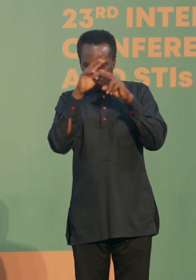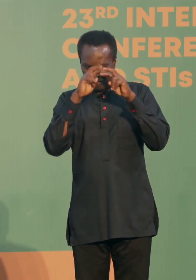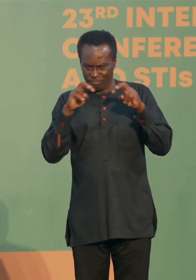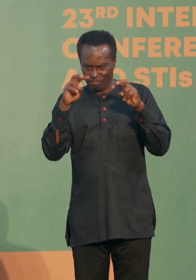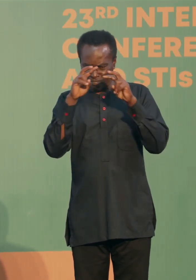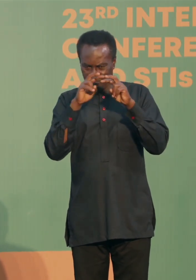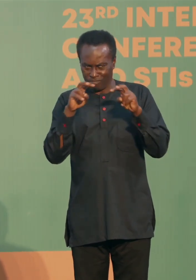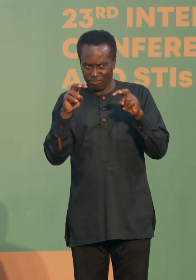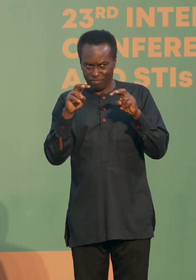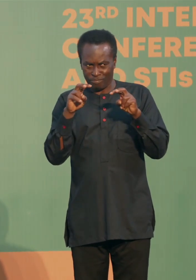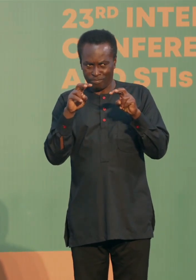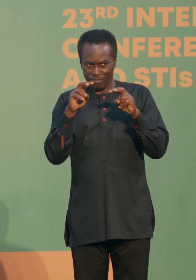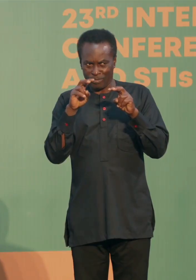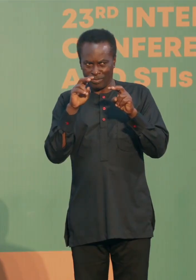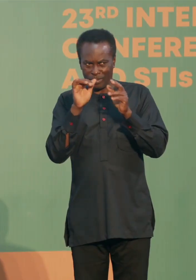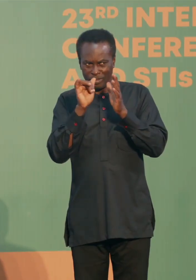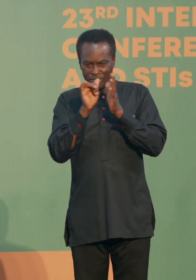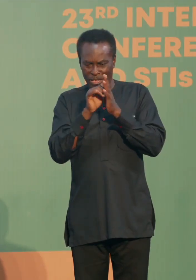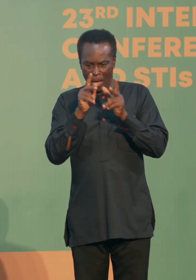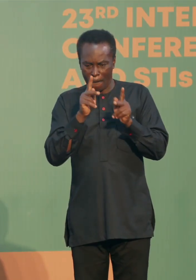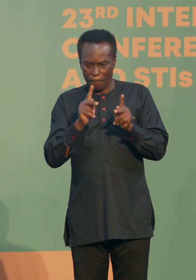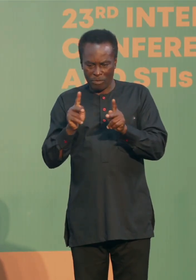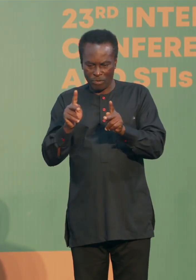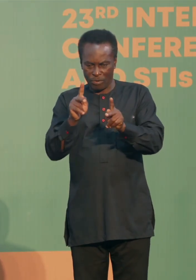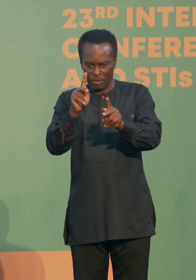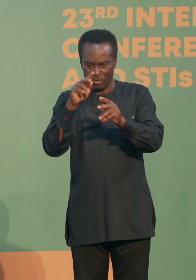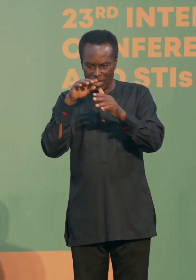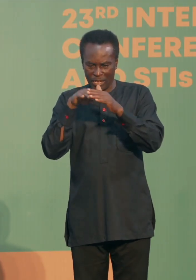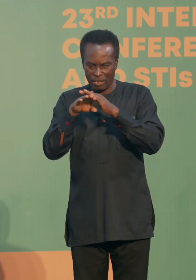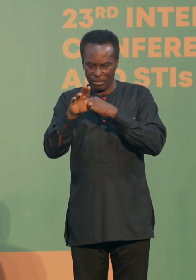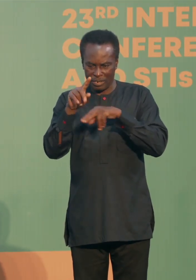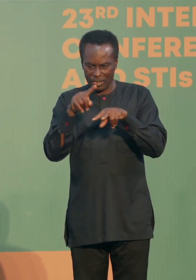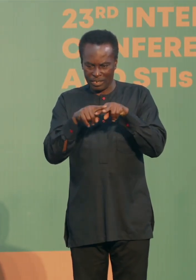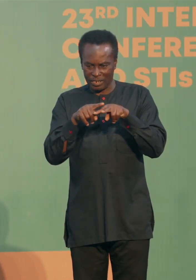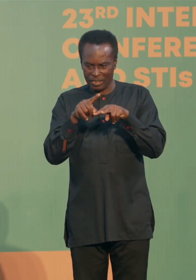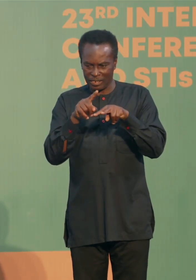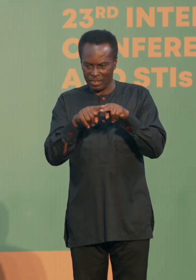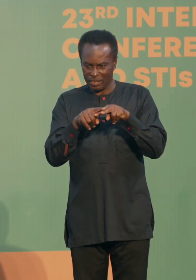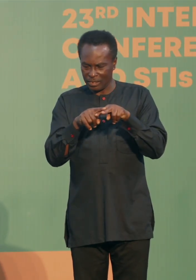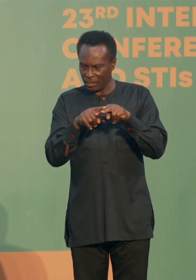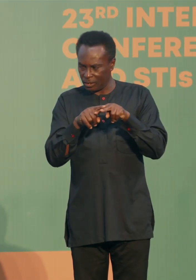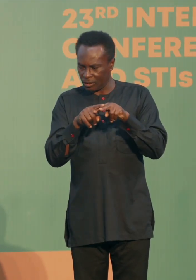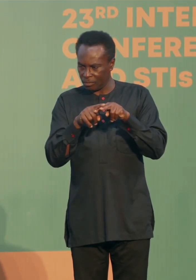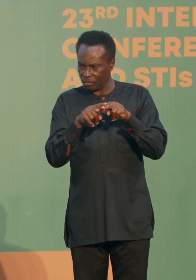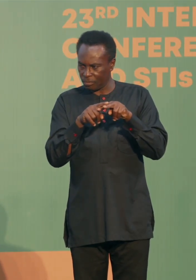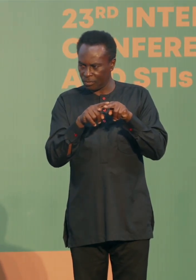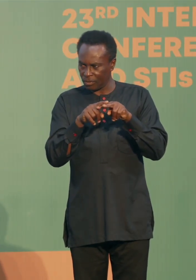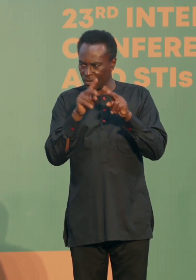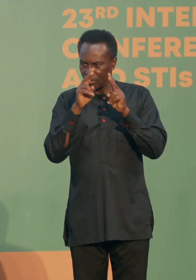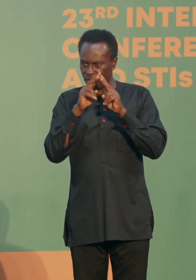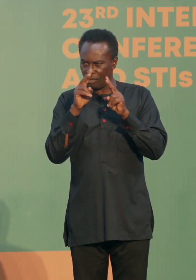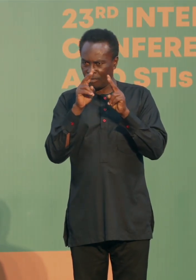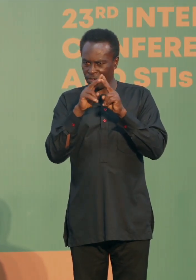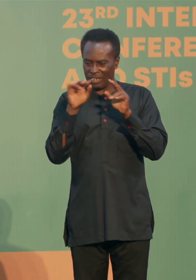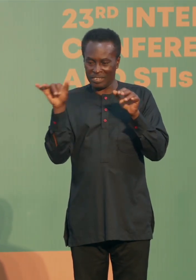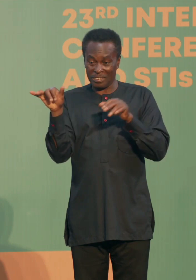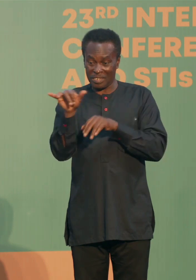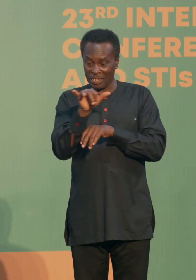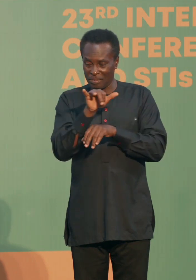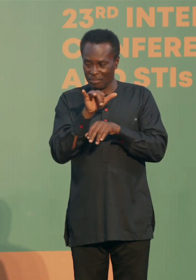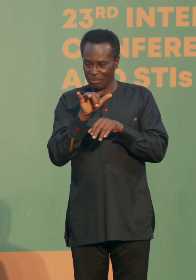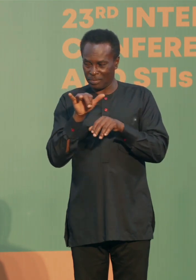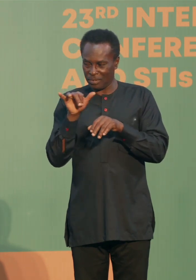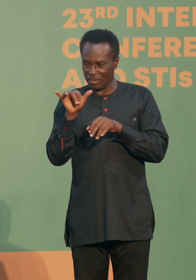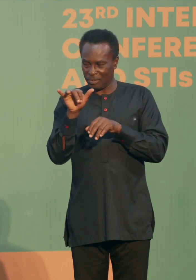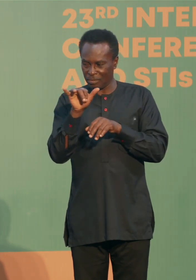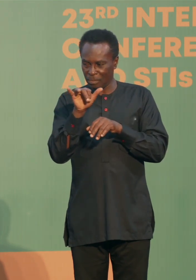The pathway for entry of HIV and HPV in the female genital tract is very similar. And I'll go through that